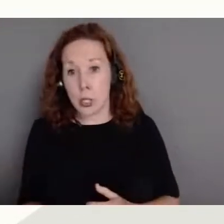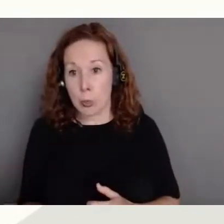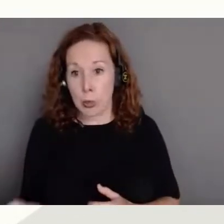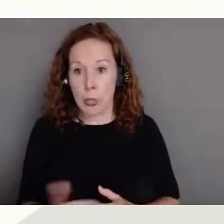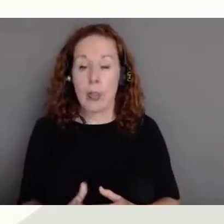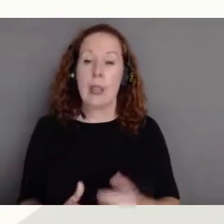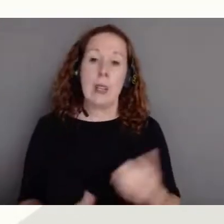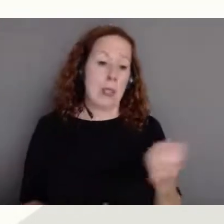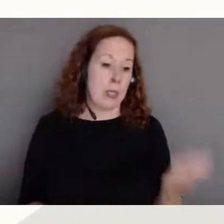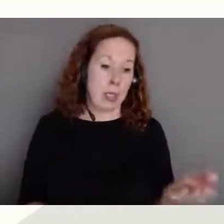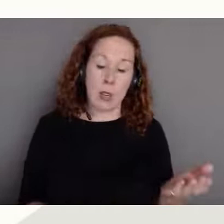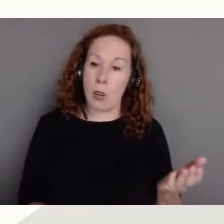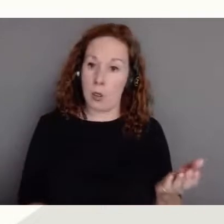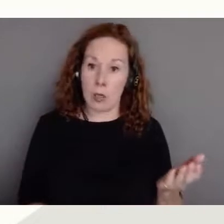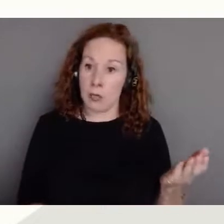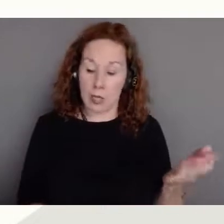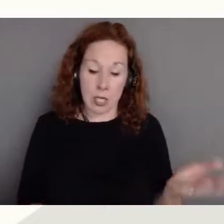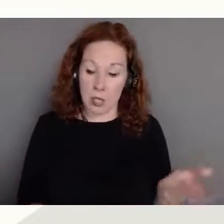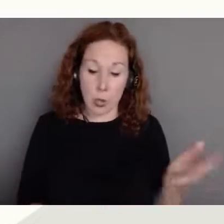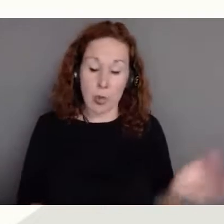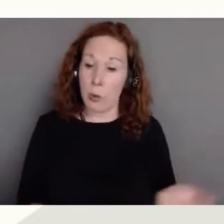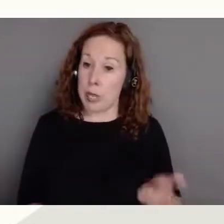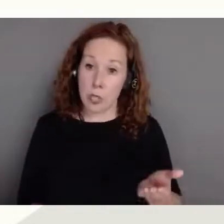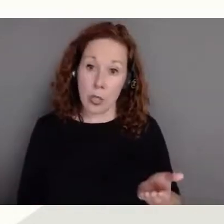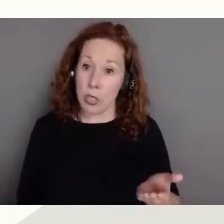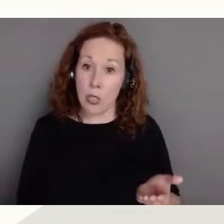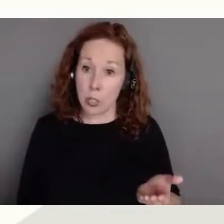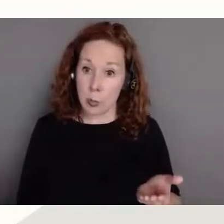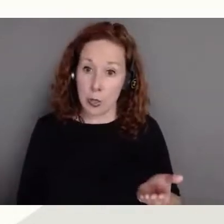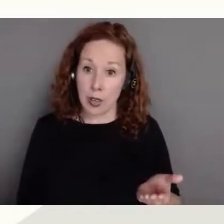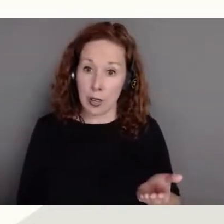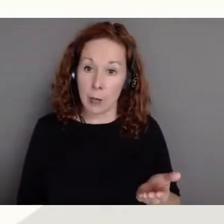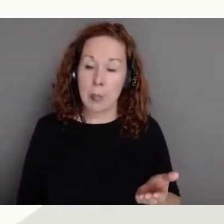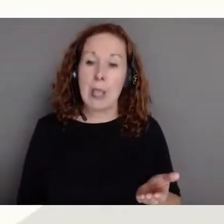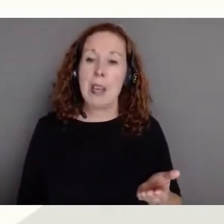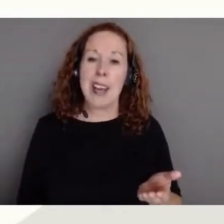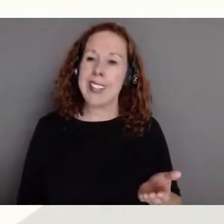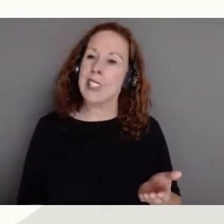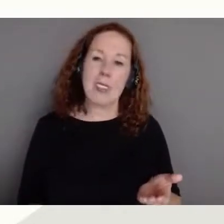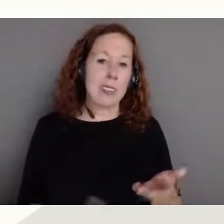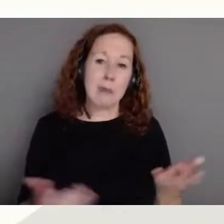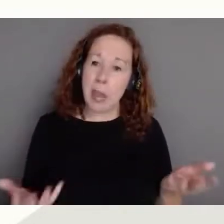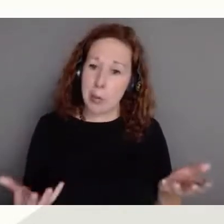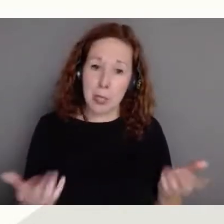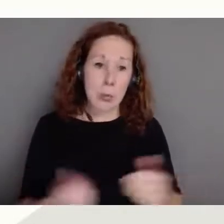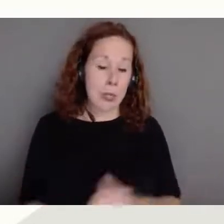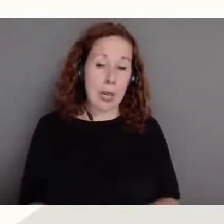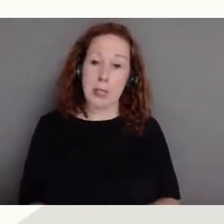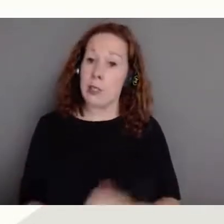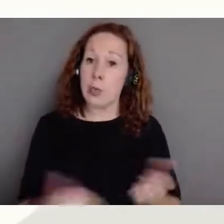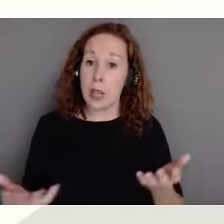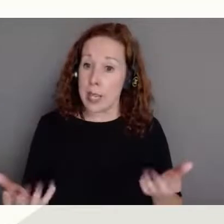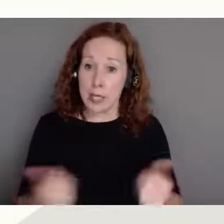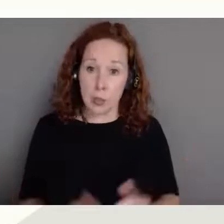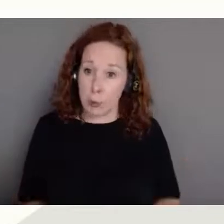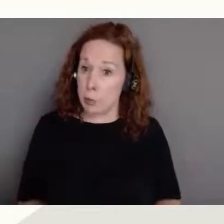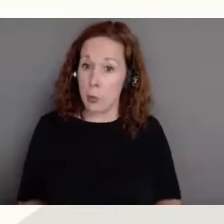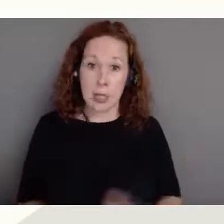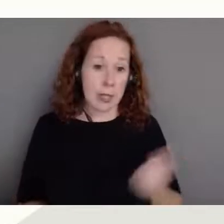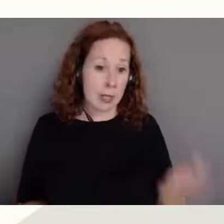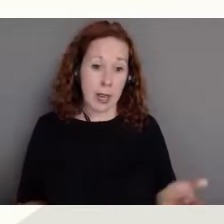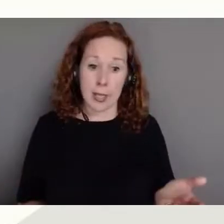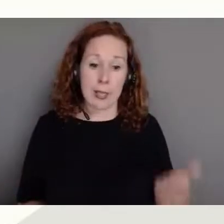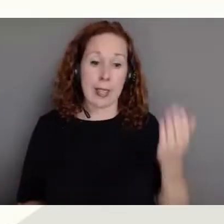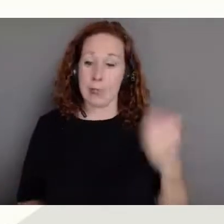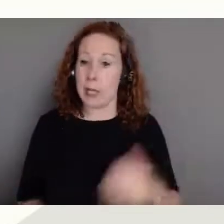want an interpreter. City Hall or City of Victoria will make sure there's an interpreter there. It's And it's awesome. absolutely right. You and I, as hearing people,